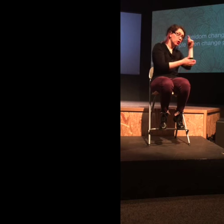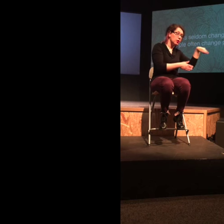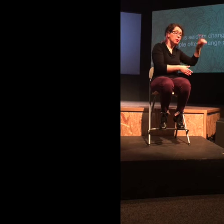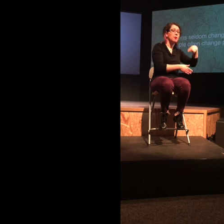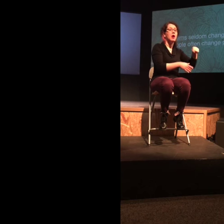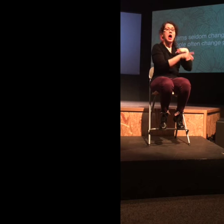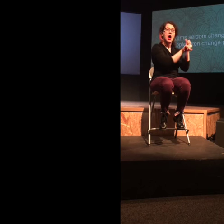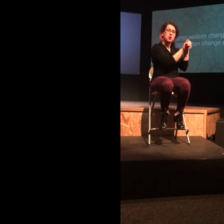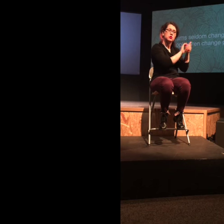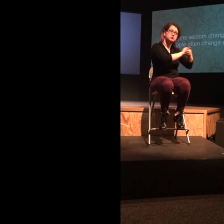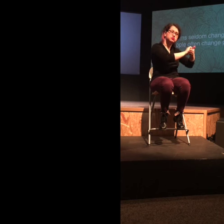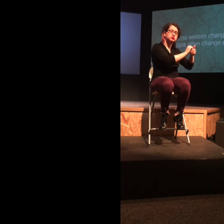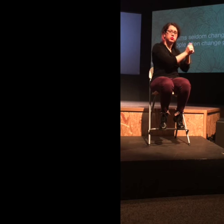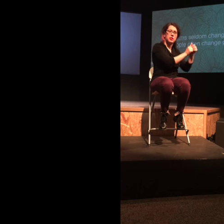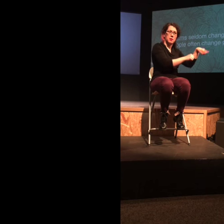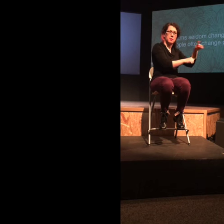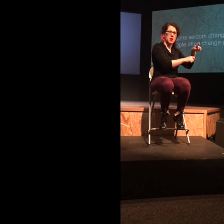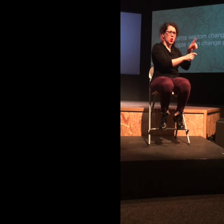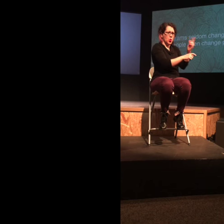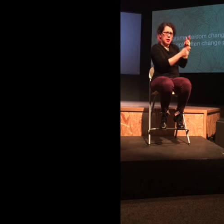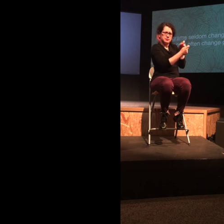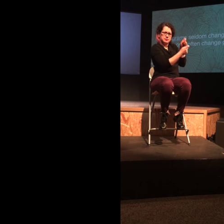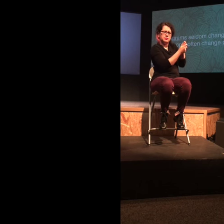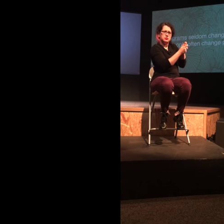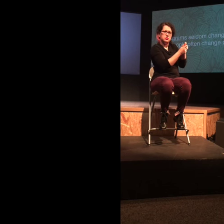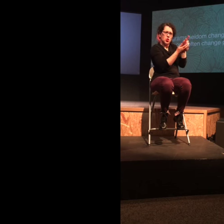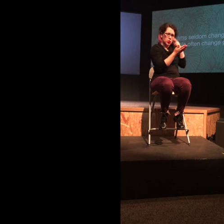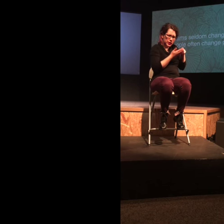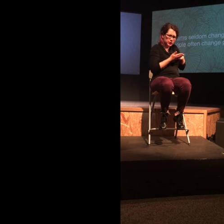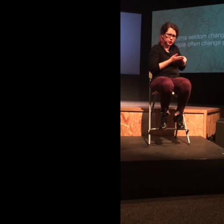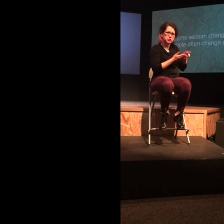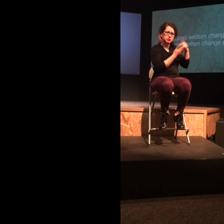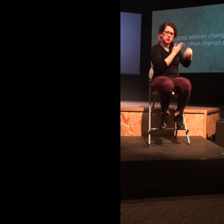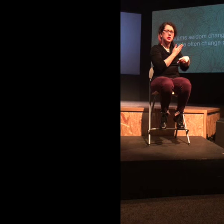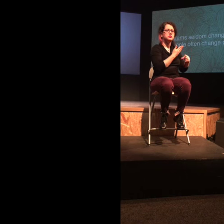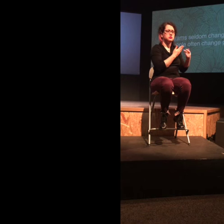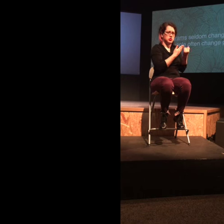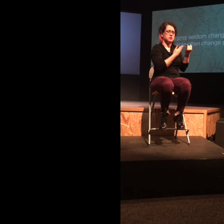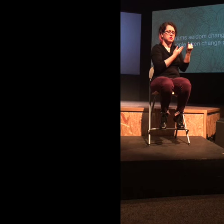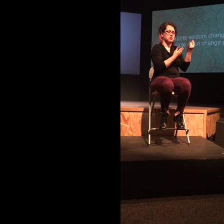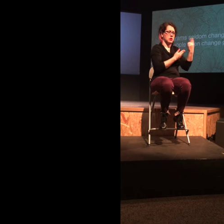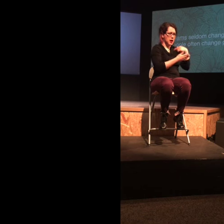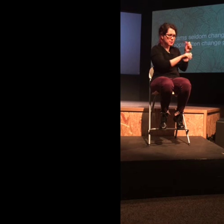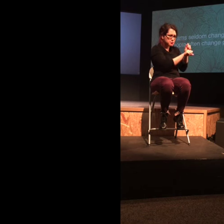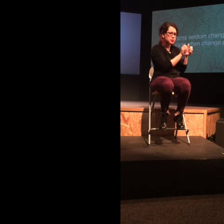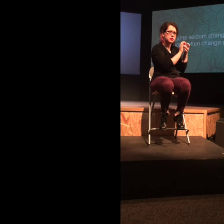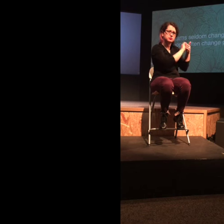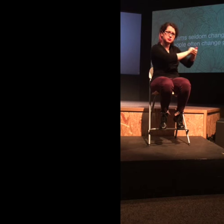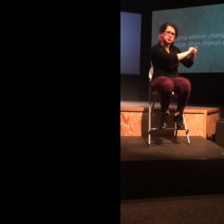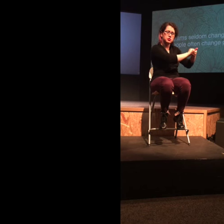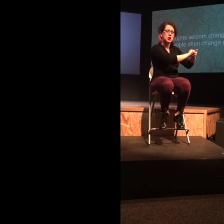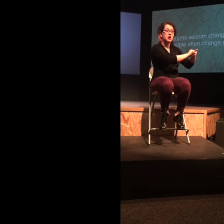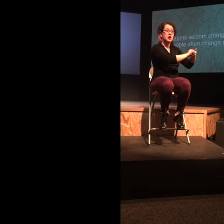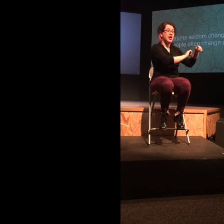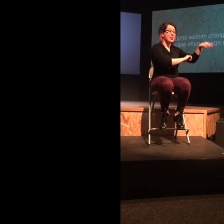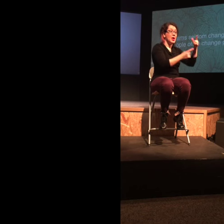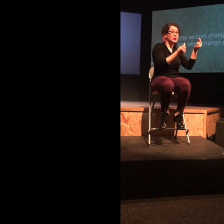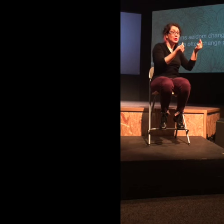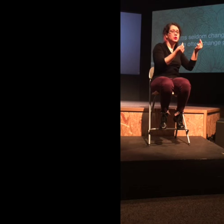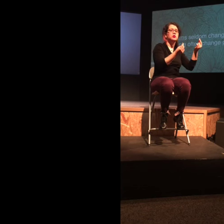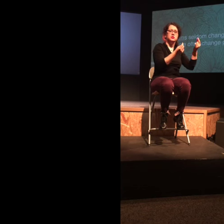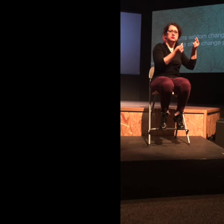on a particular research project. I was just out there a few months ago. We started a new brand new research project, but what they do is they conduct research,